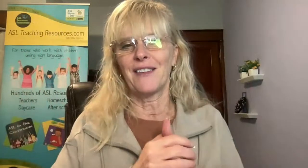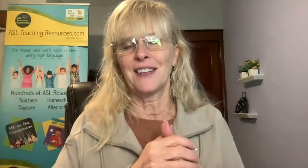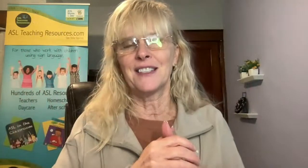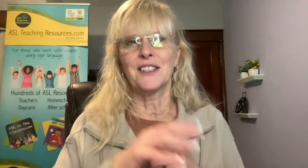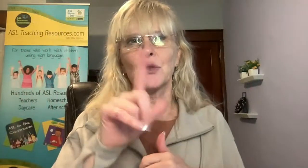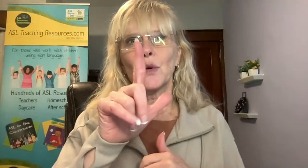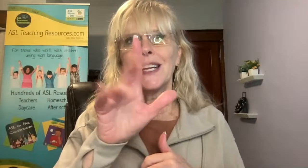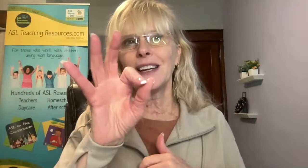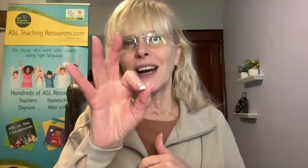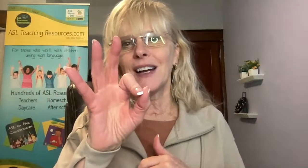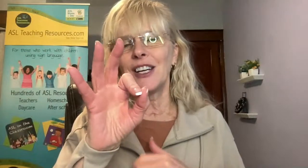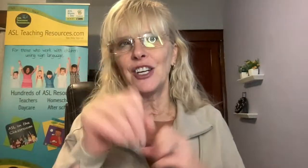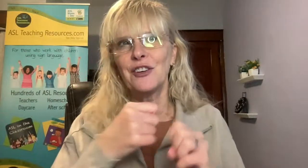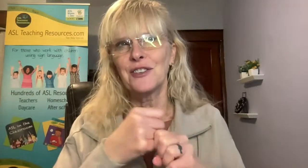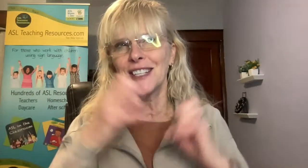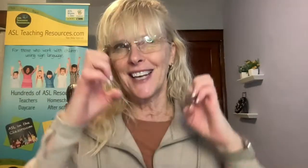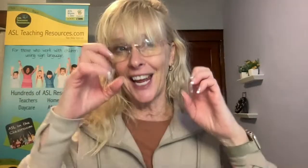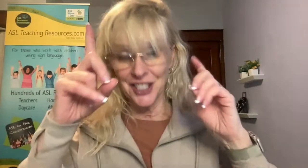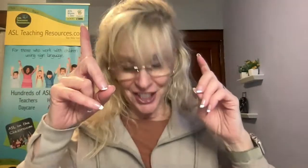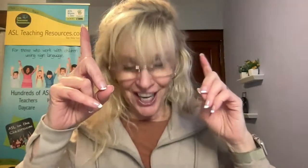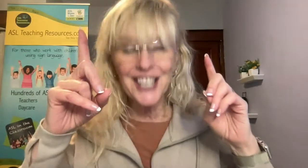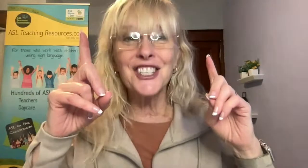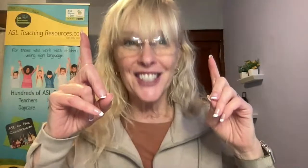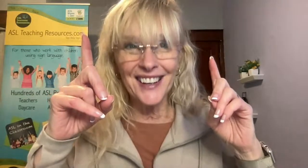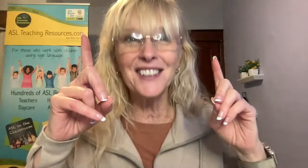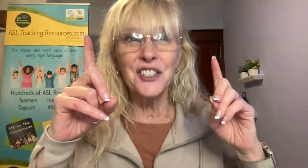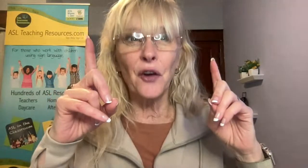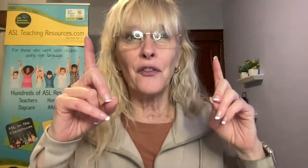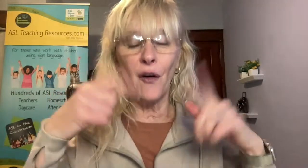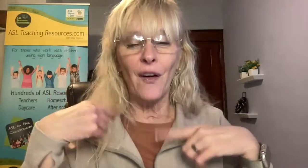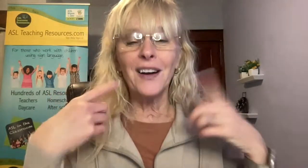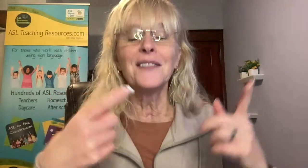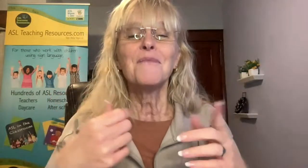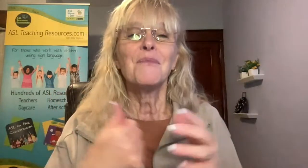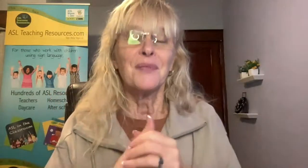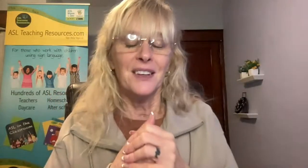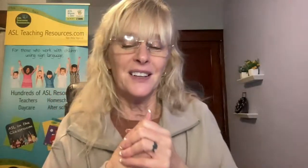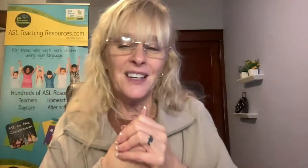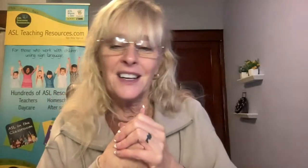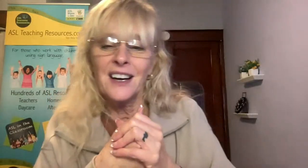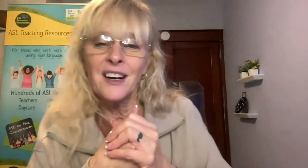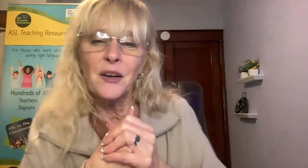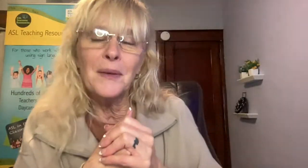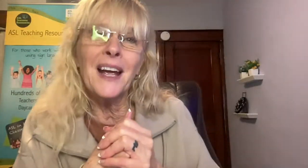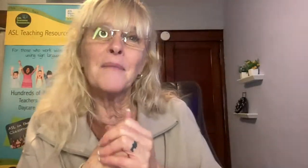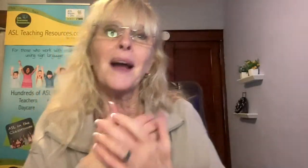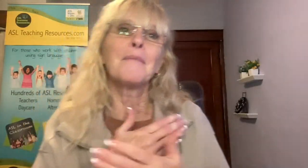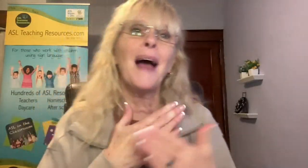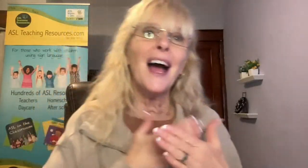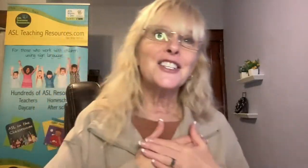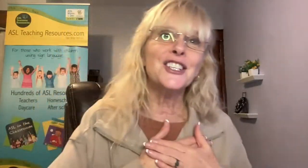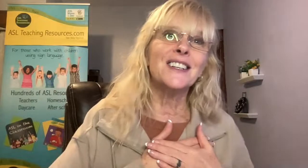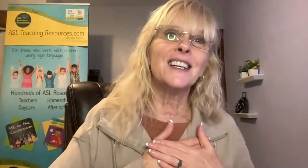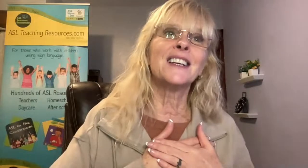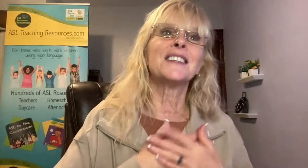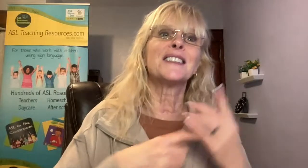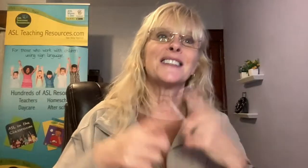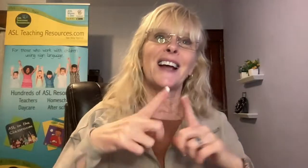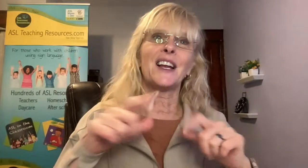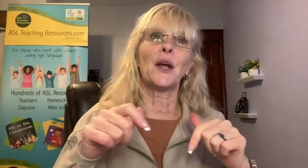This is 29 years in education so far. And my passion is sign language